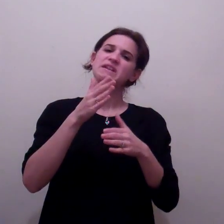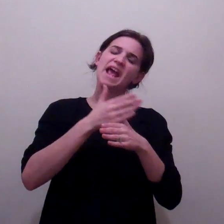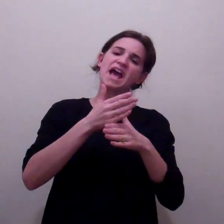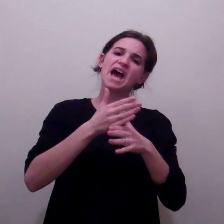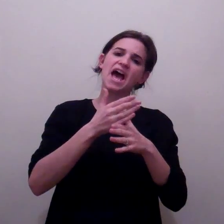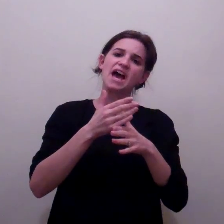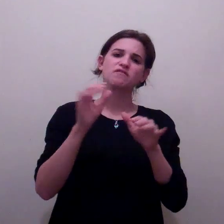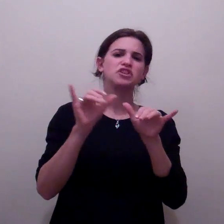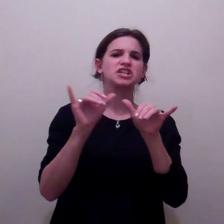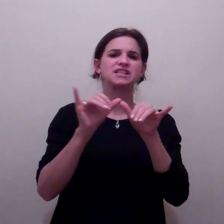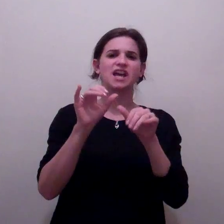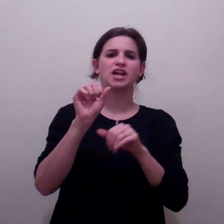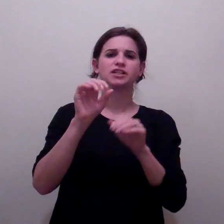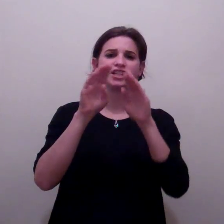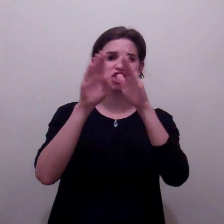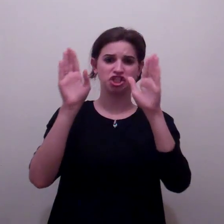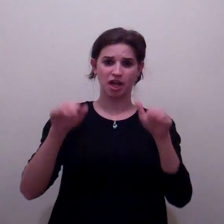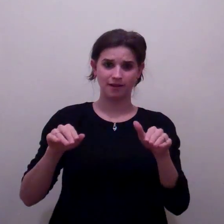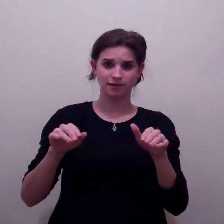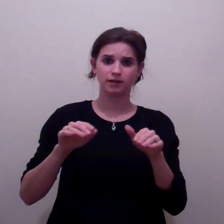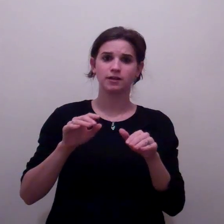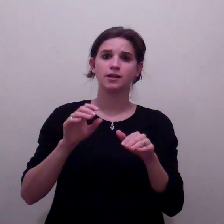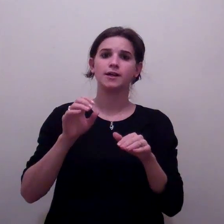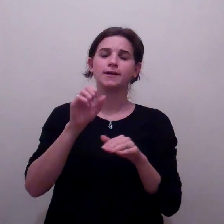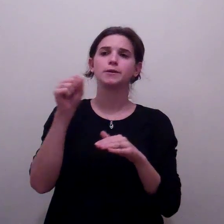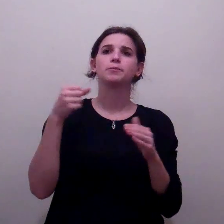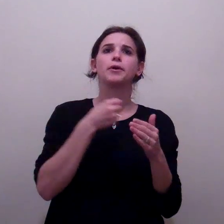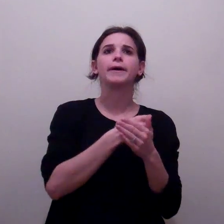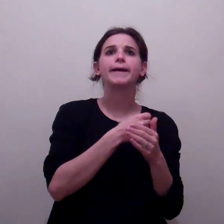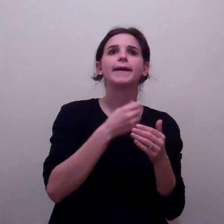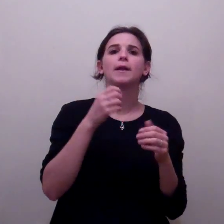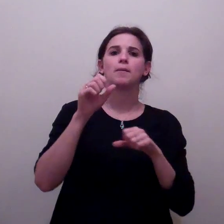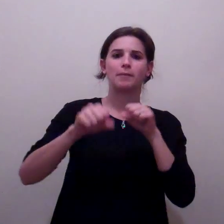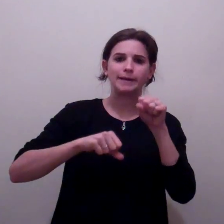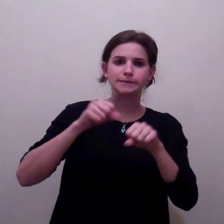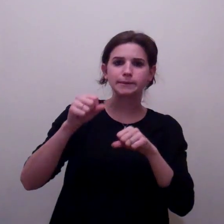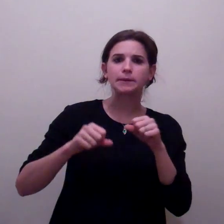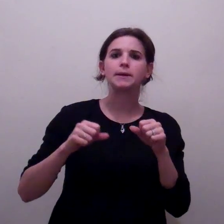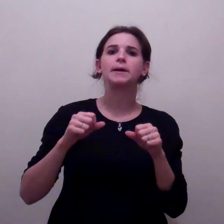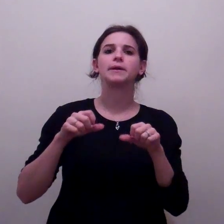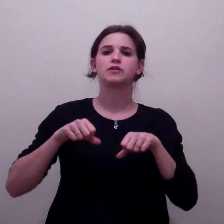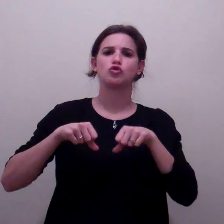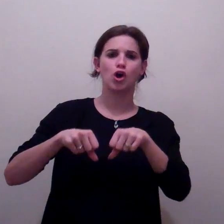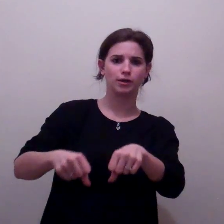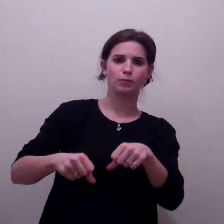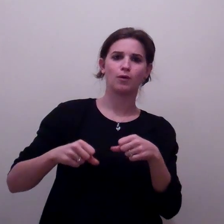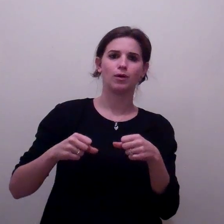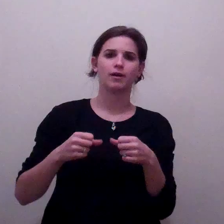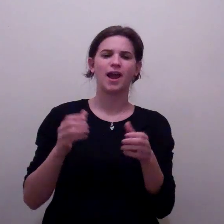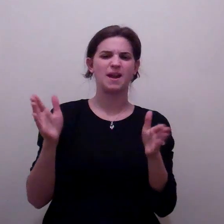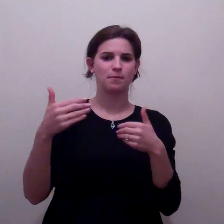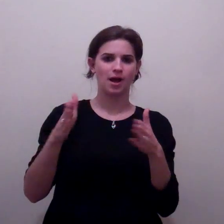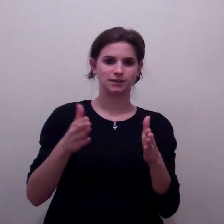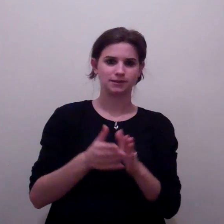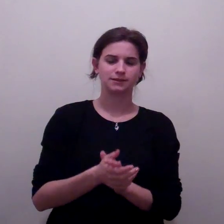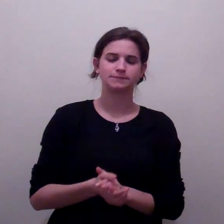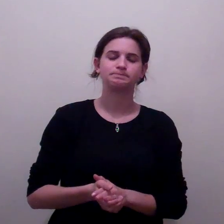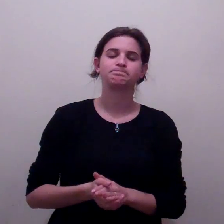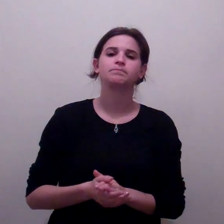lawnmower, and boxes. Let's say each wall will be 10 feet long and 8